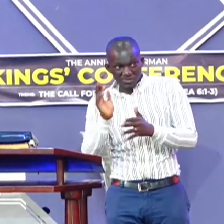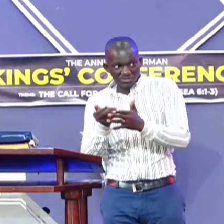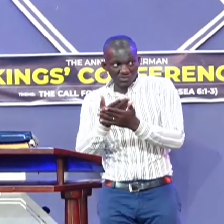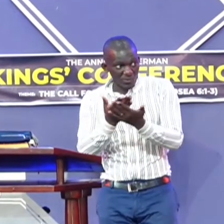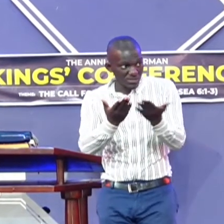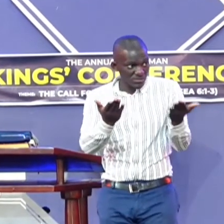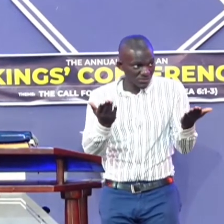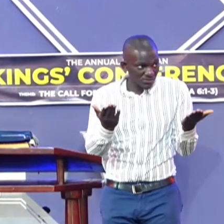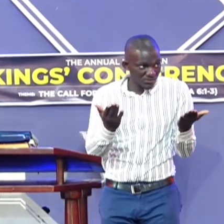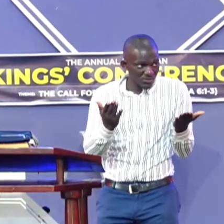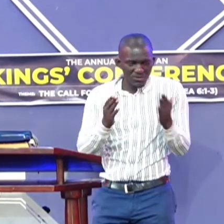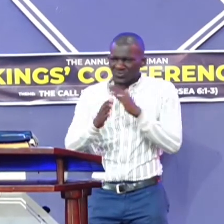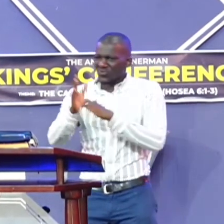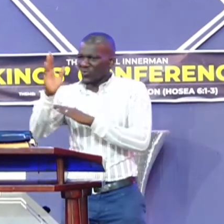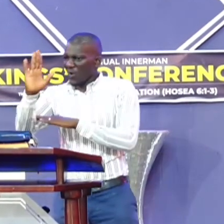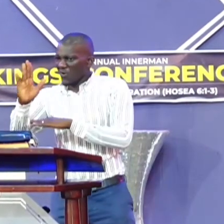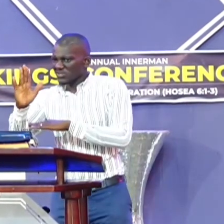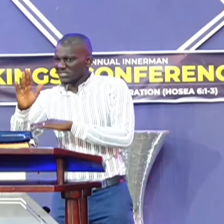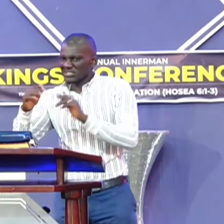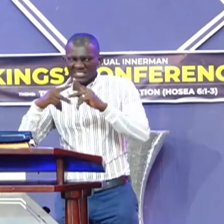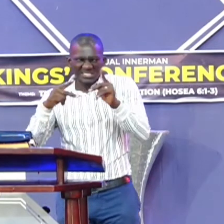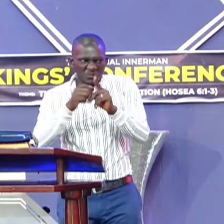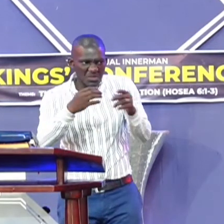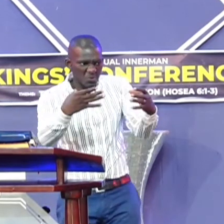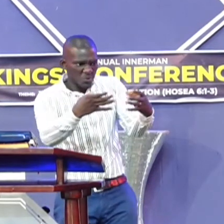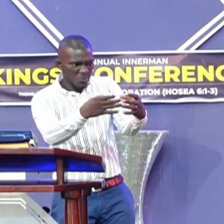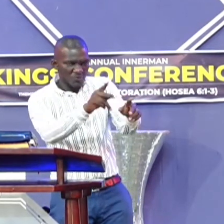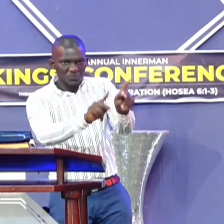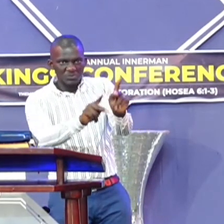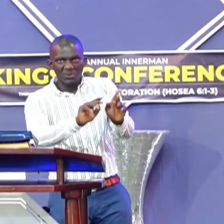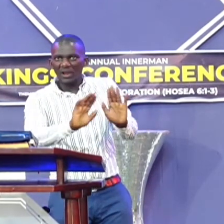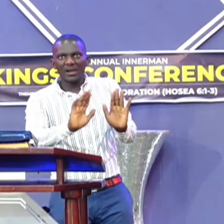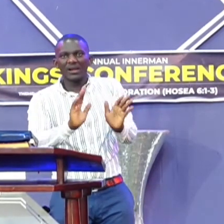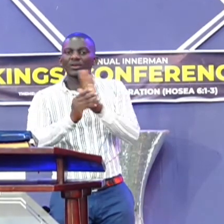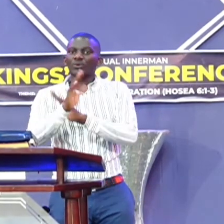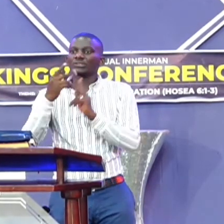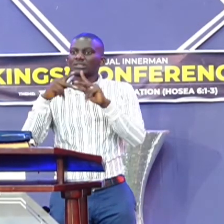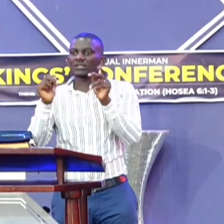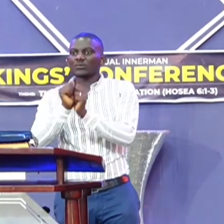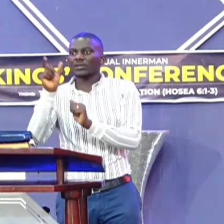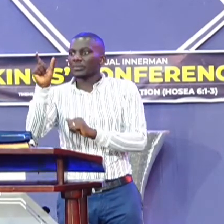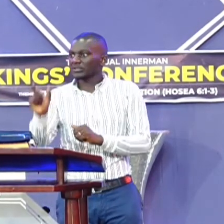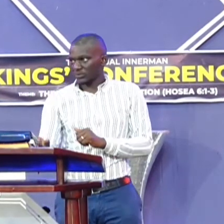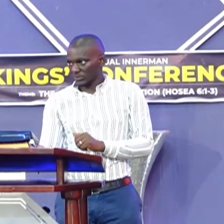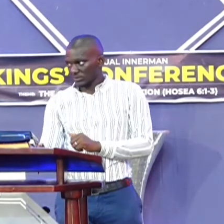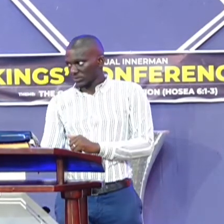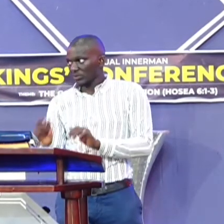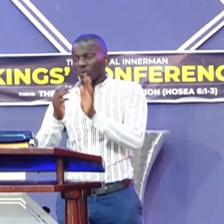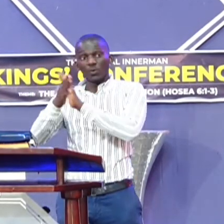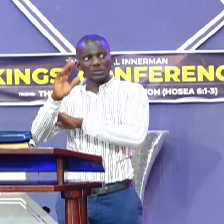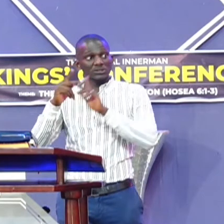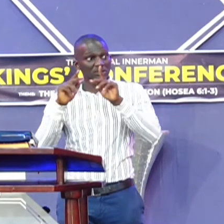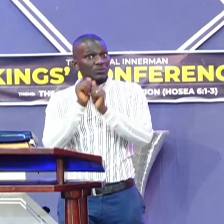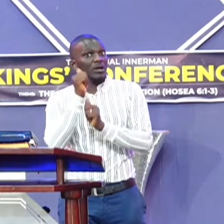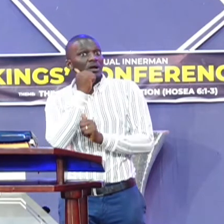Wherever you see restoration, the Lord does not begin in a group. God begins with one person. Adam. He